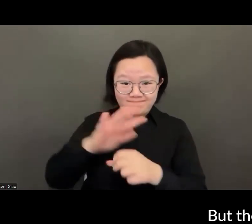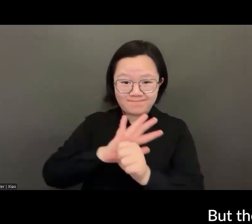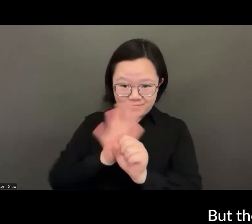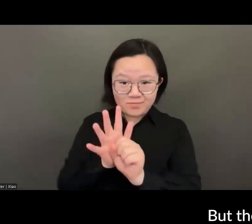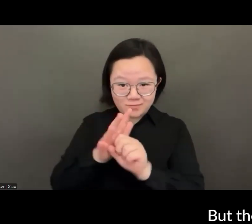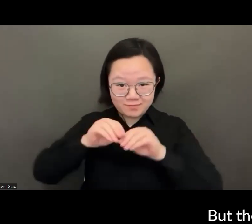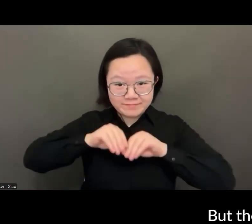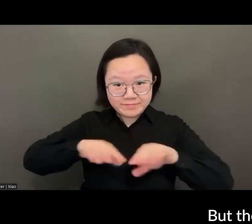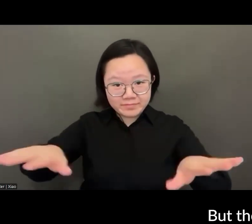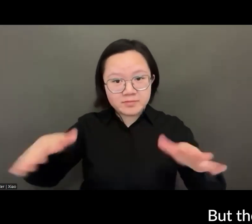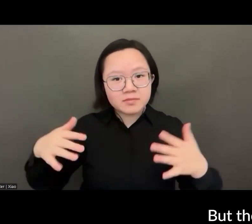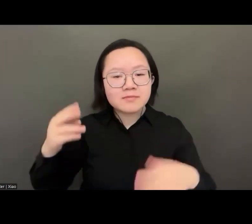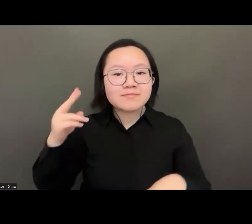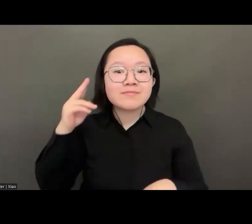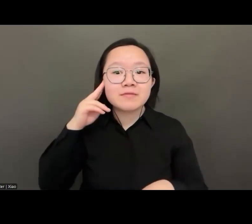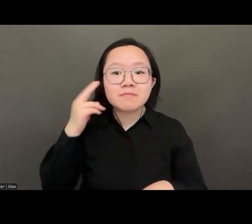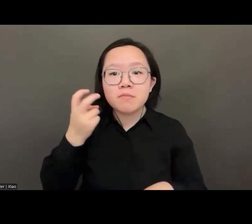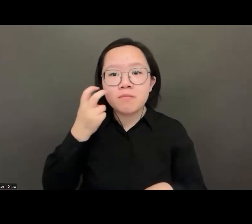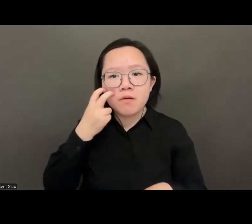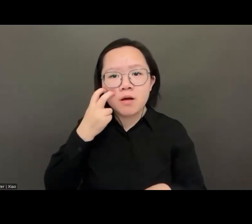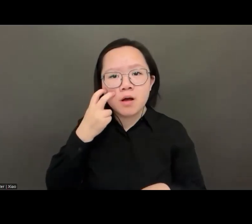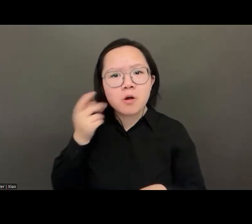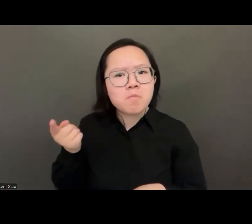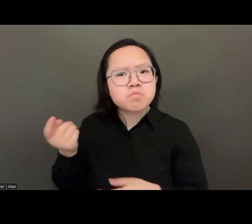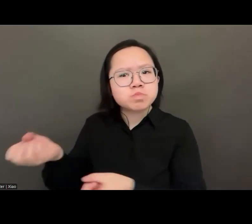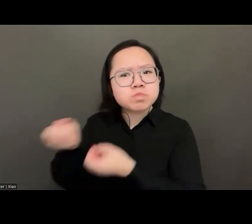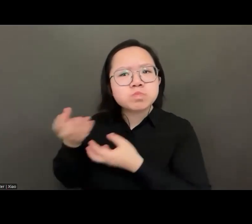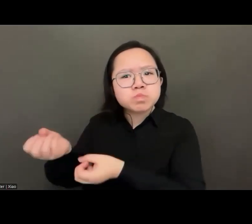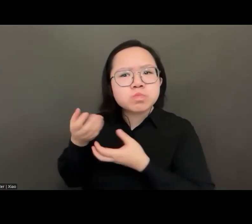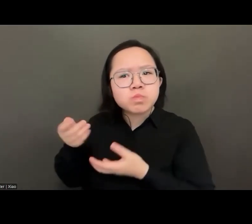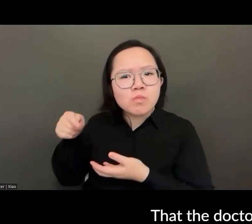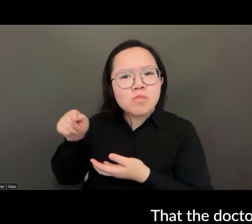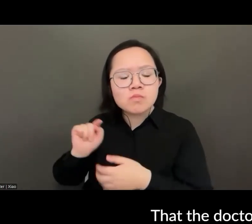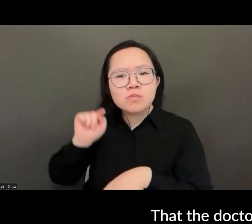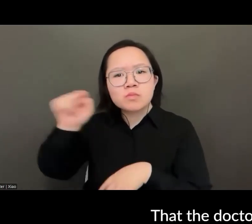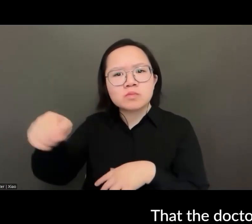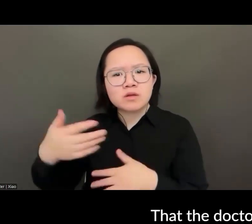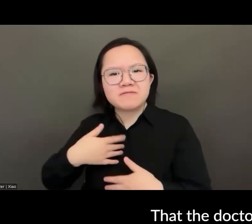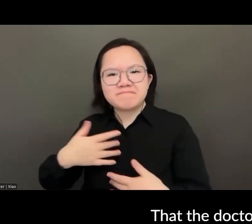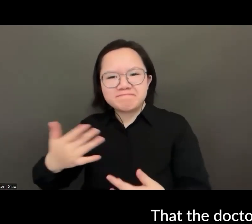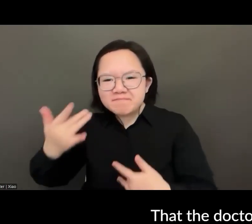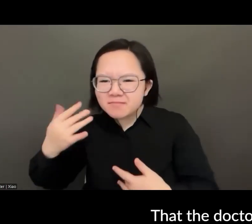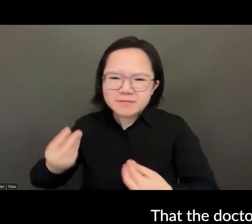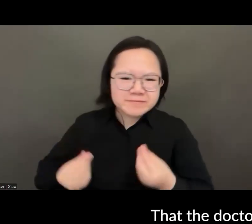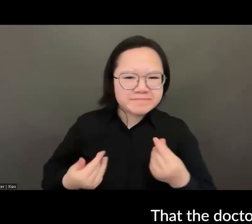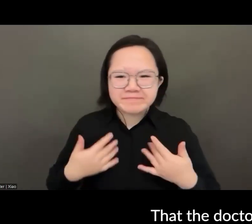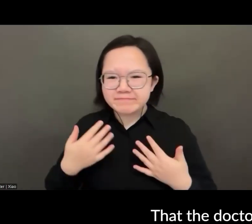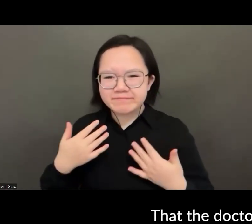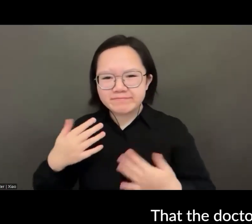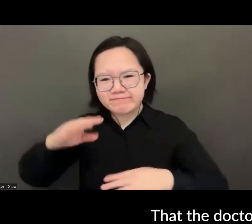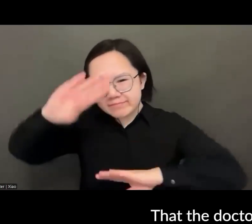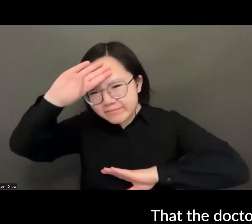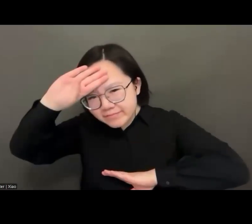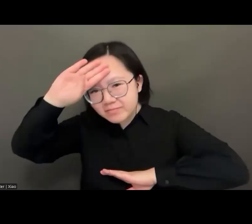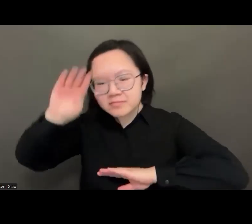avoided going to the hospitals just because they were scared. Scared of what? That the doctors wouldn't be able to understand what